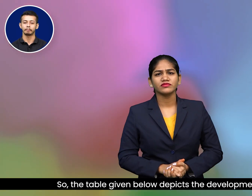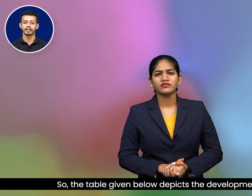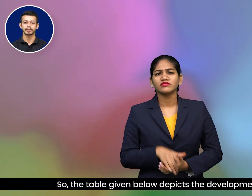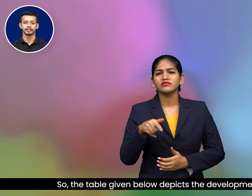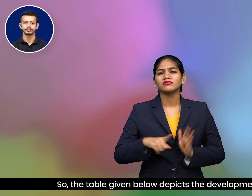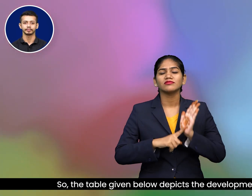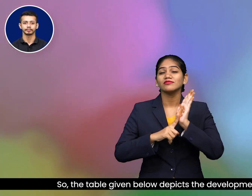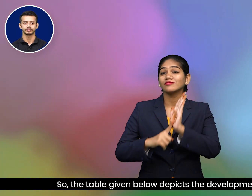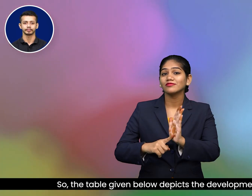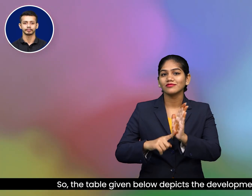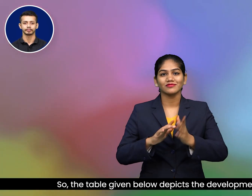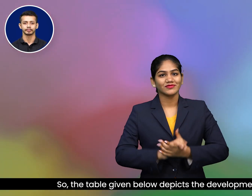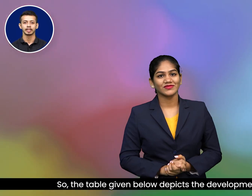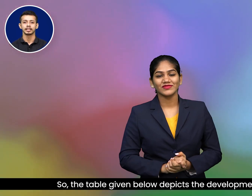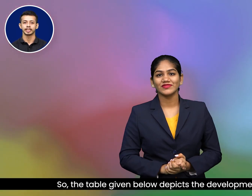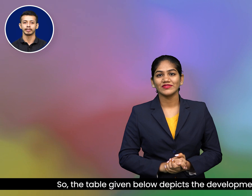depicts the